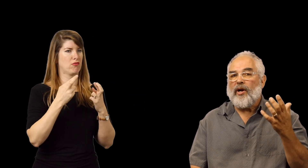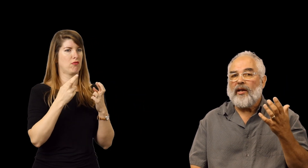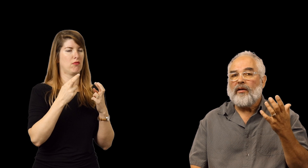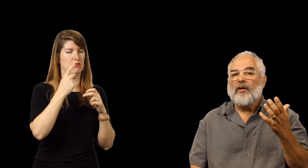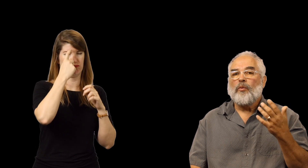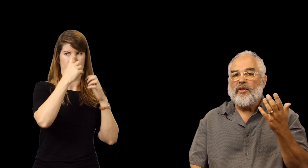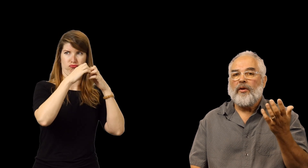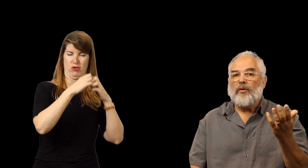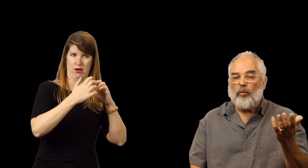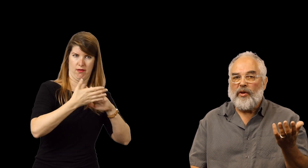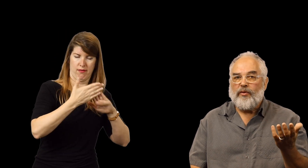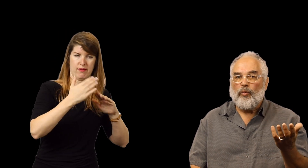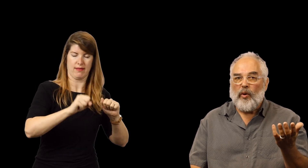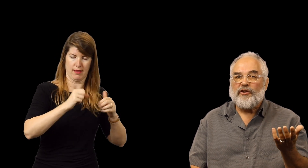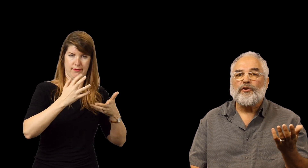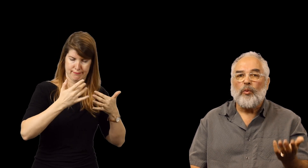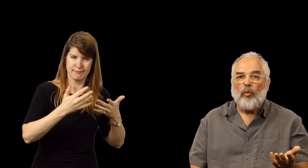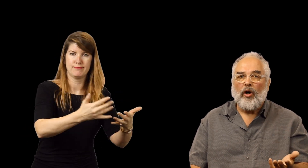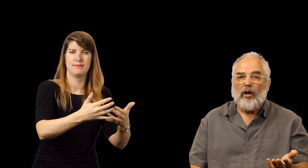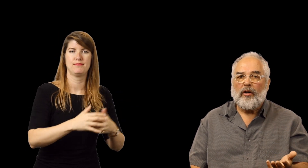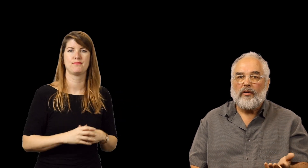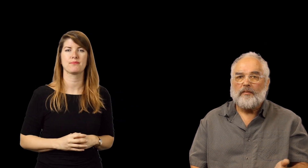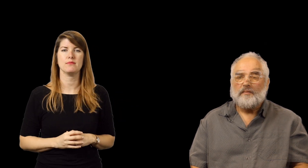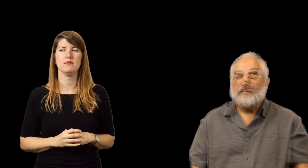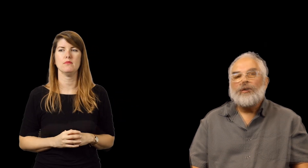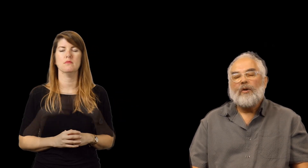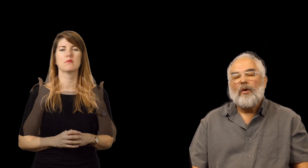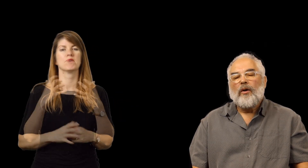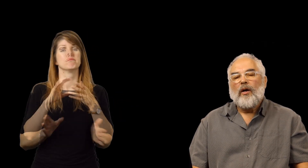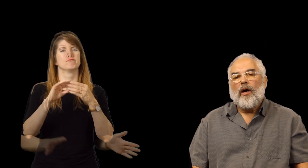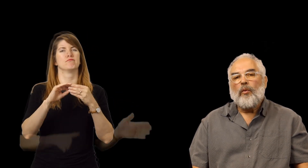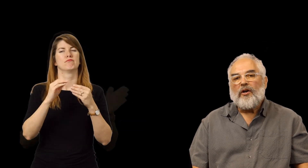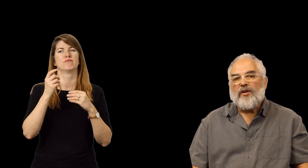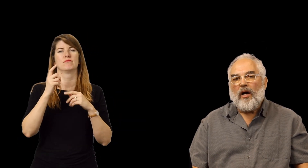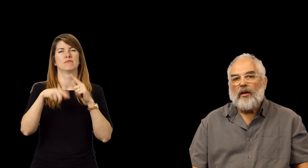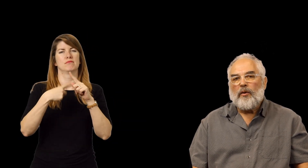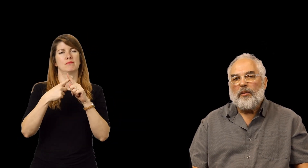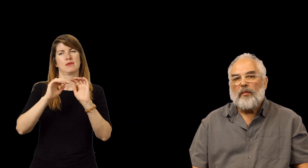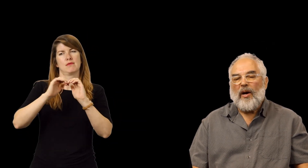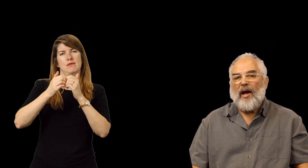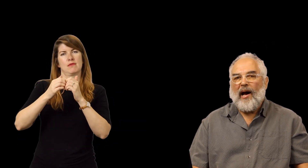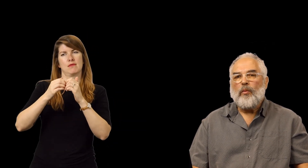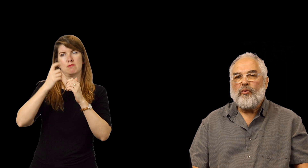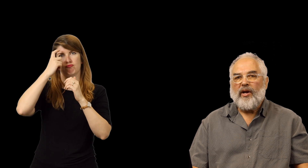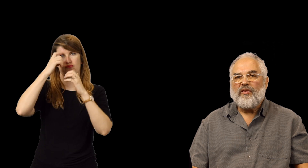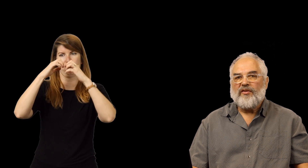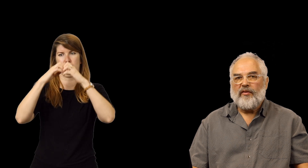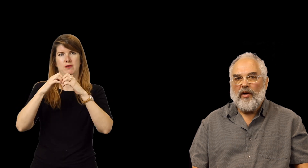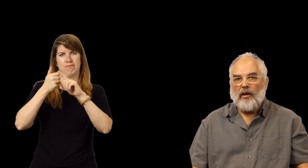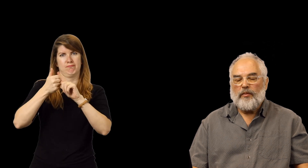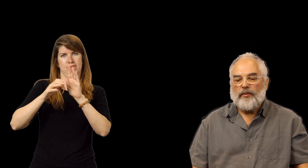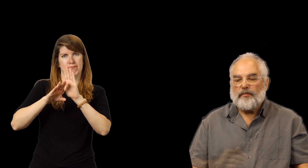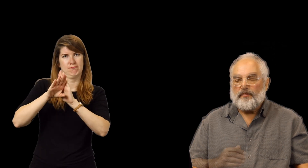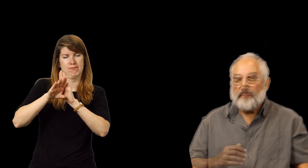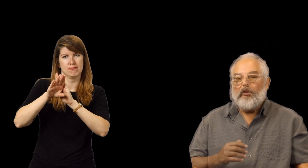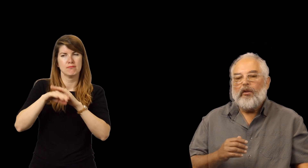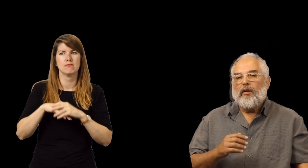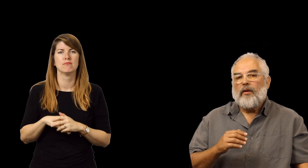reasonable brain with which to work. I want to talk a little bit about how brains